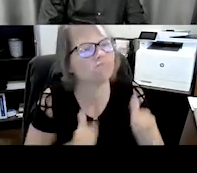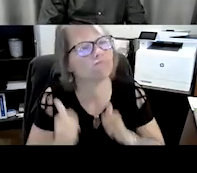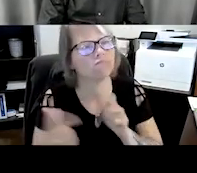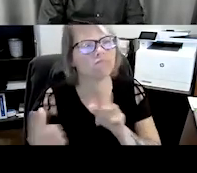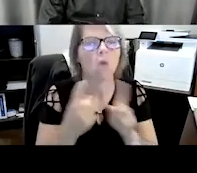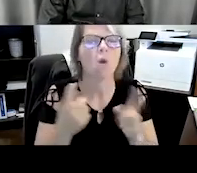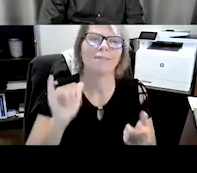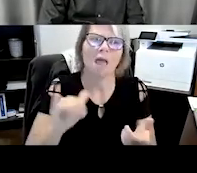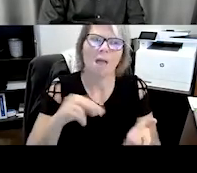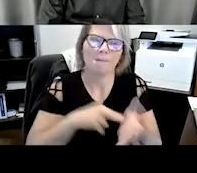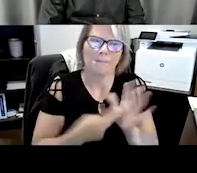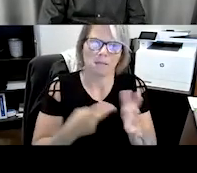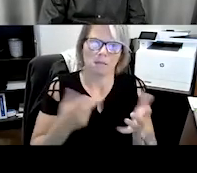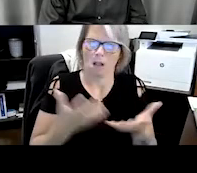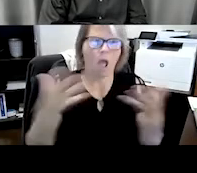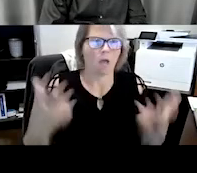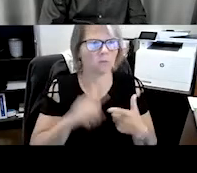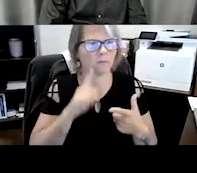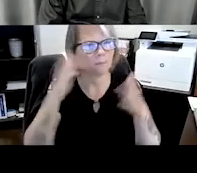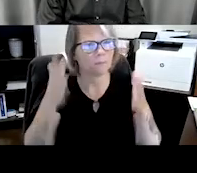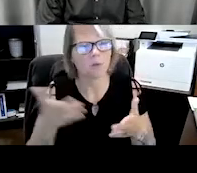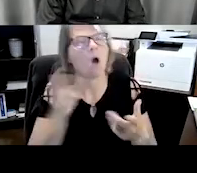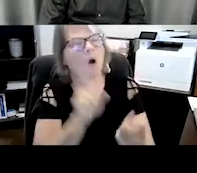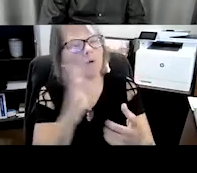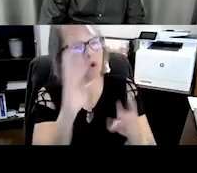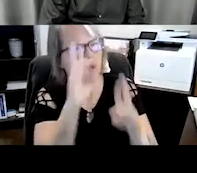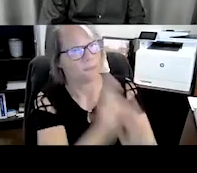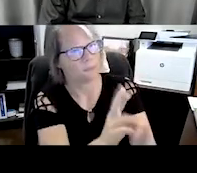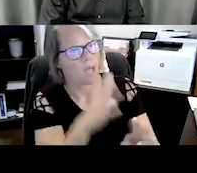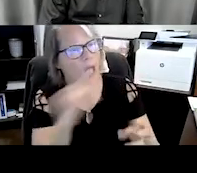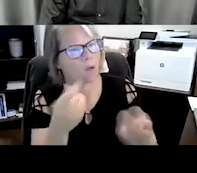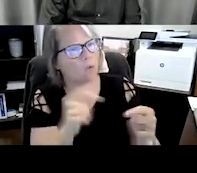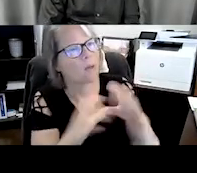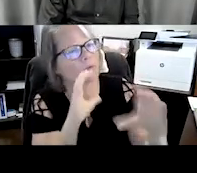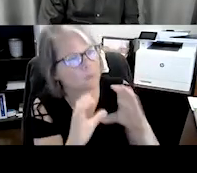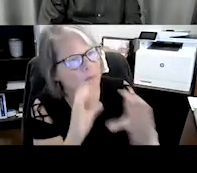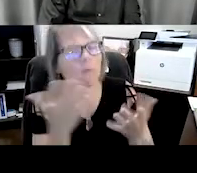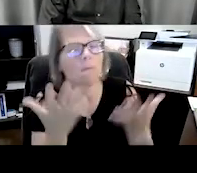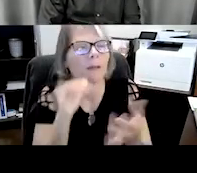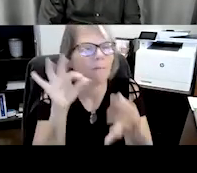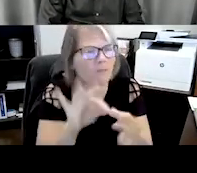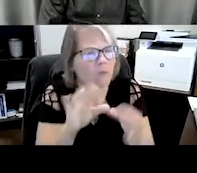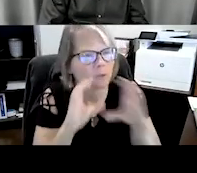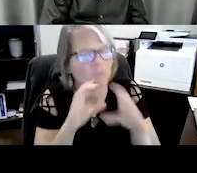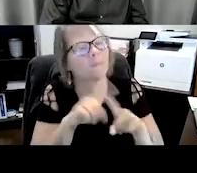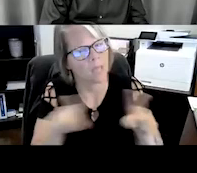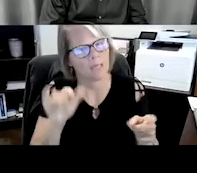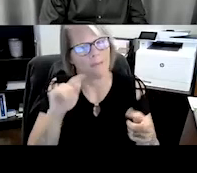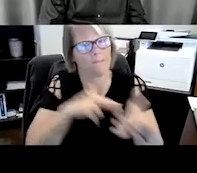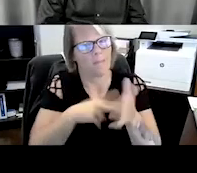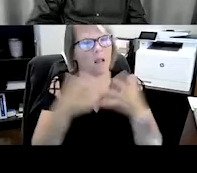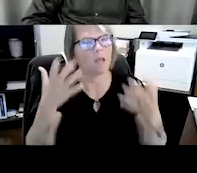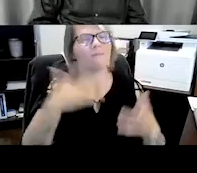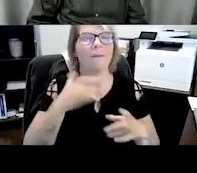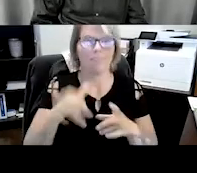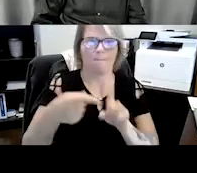and that employee knew sign, and they could finger spell. And they took that initiative to do that. And I felt like I was